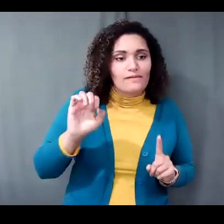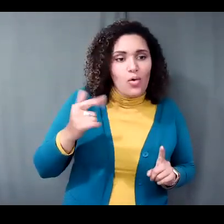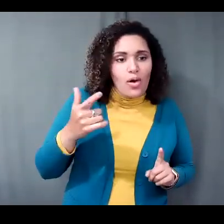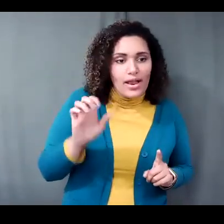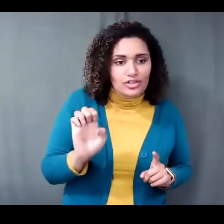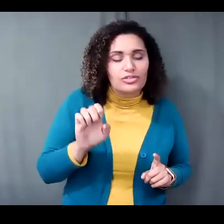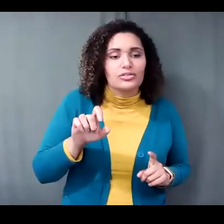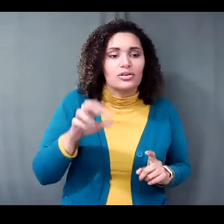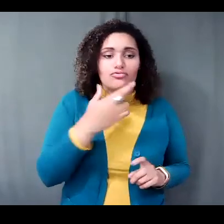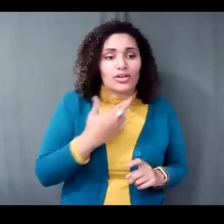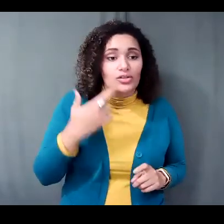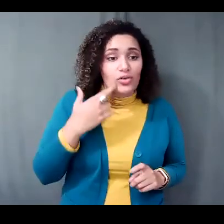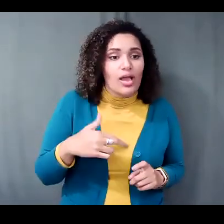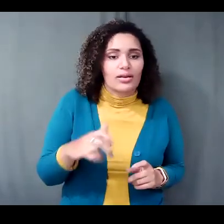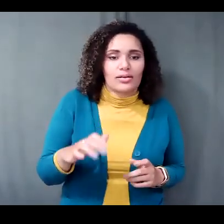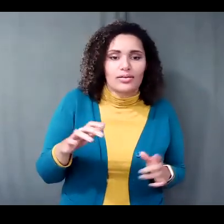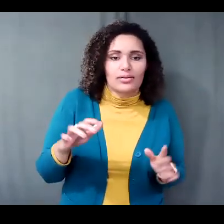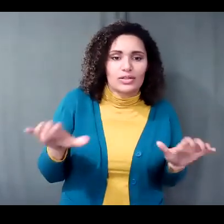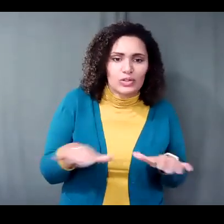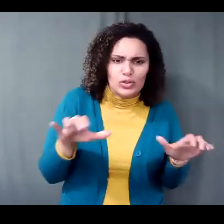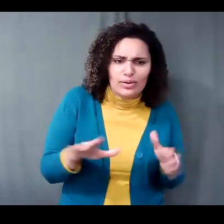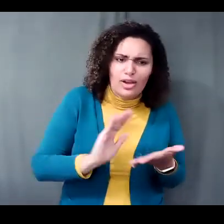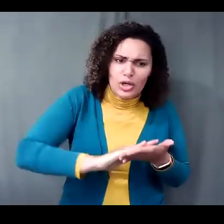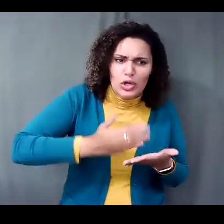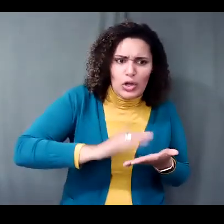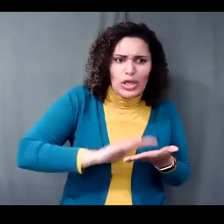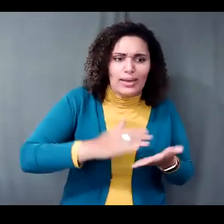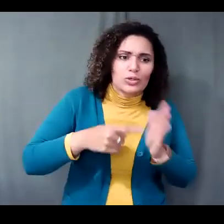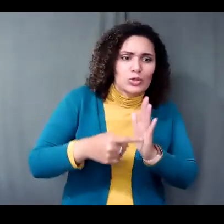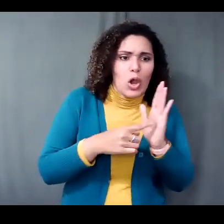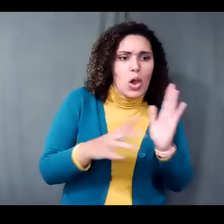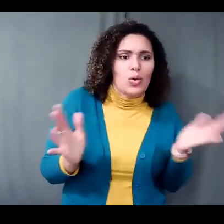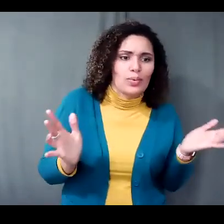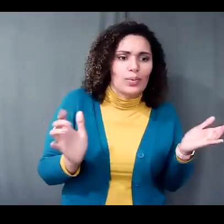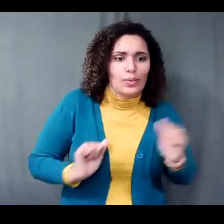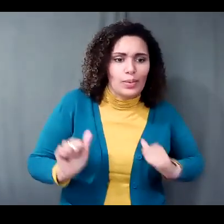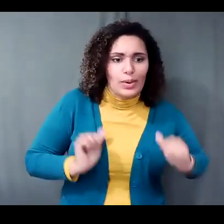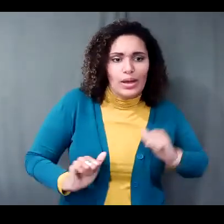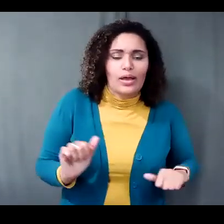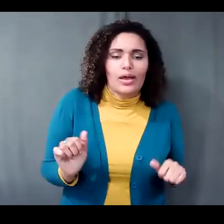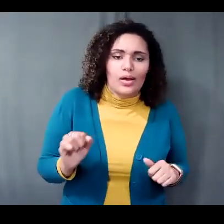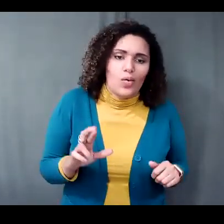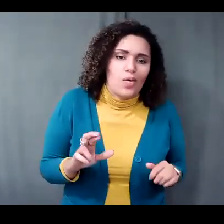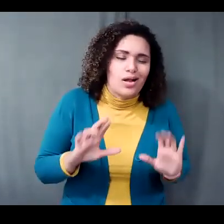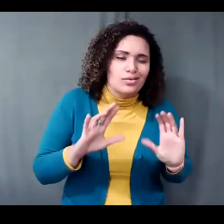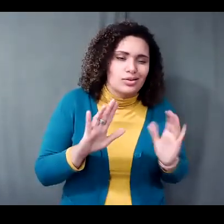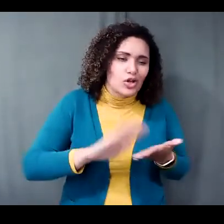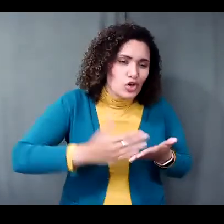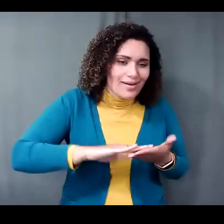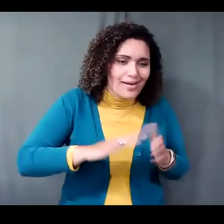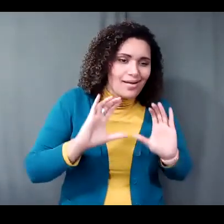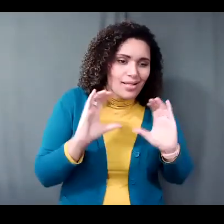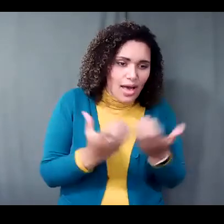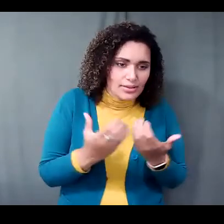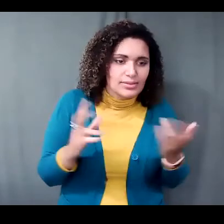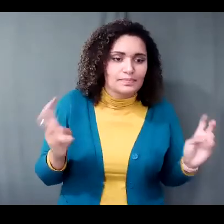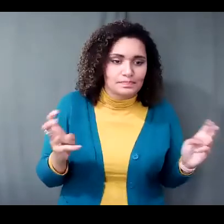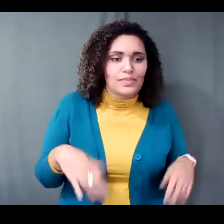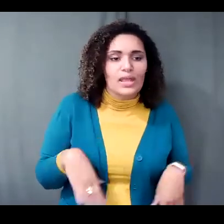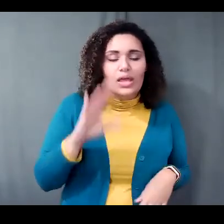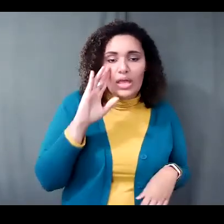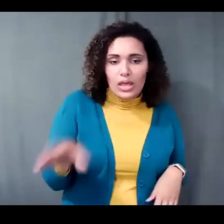have plenty of time. Maybe next month should be Black Ankle Madeira. What do you think? As long as you make it between now and the